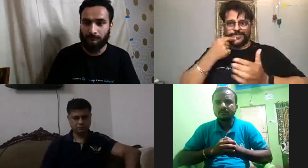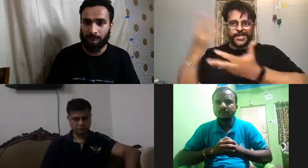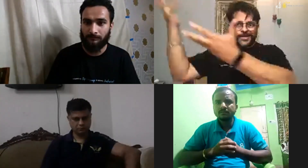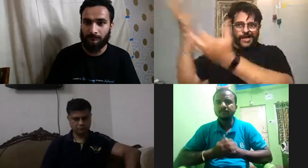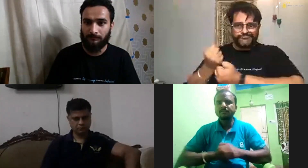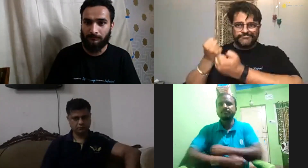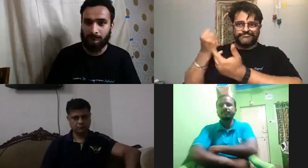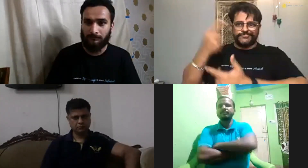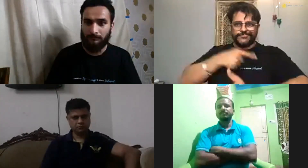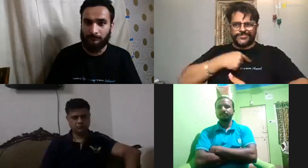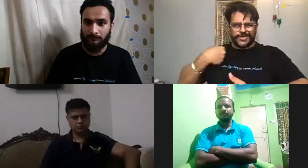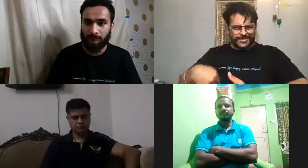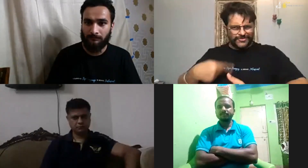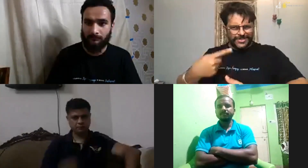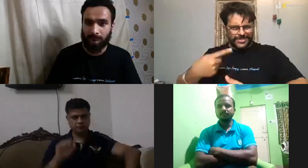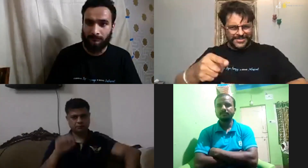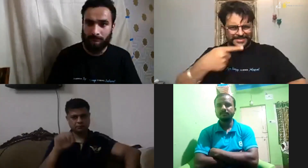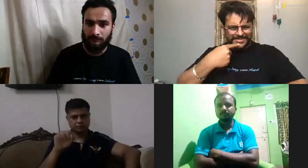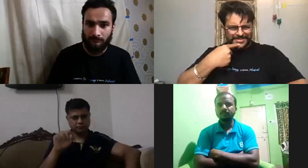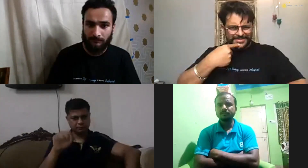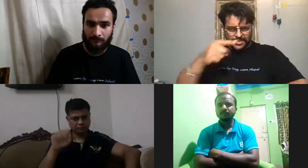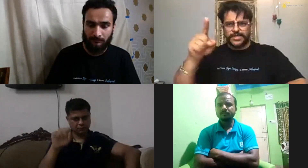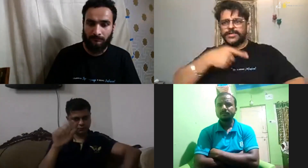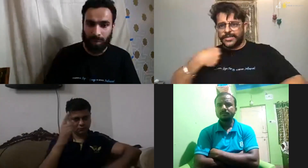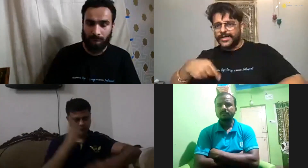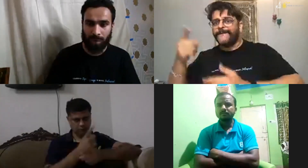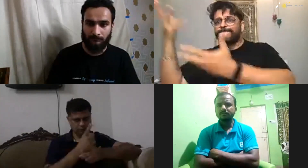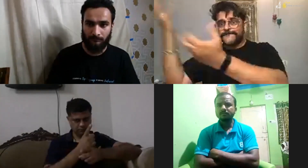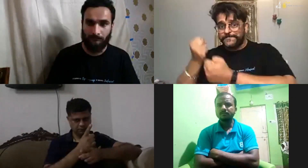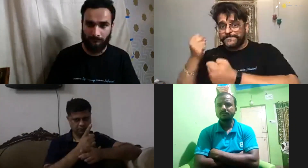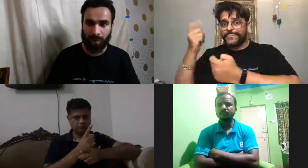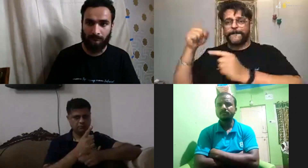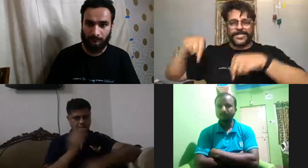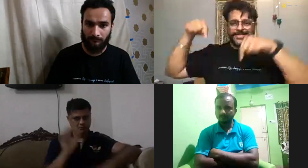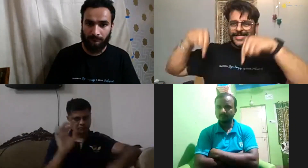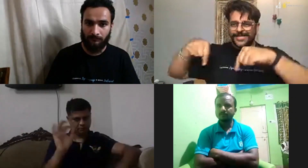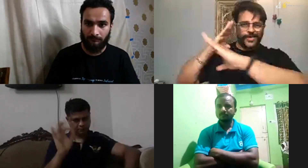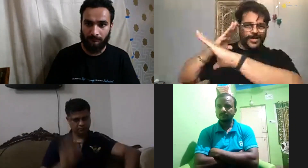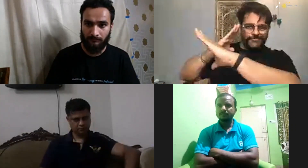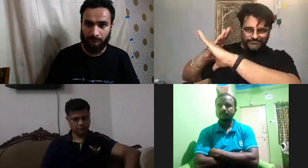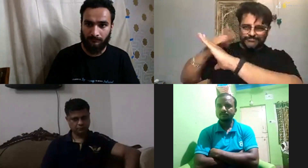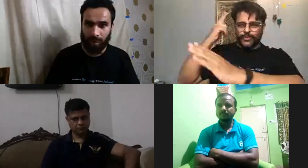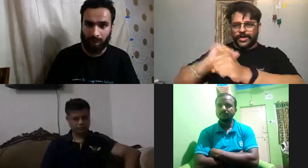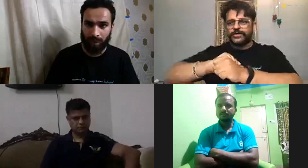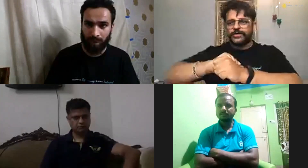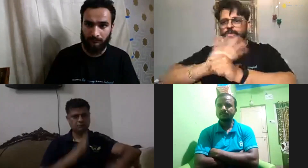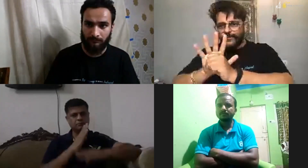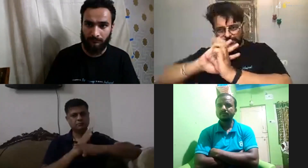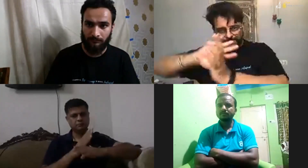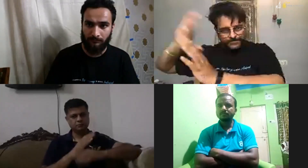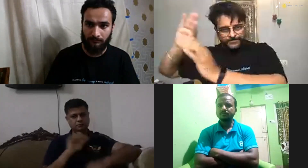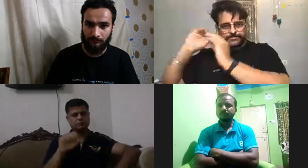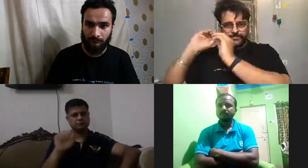So as for technology, like you said, you export technology from China. Yeah. And but right now, due to